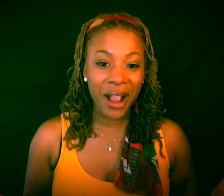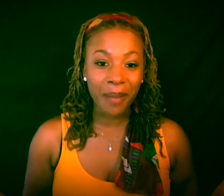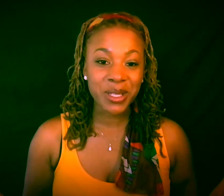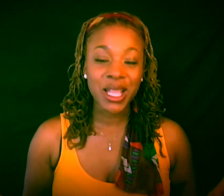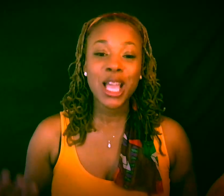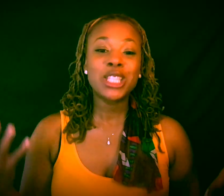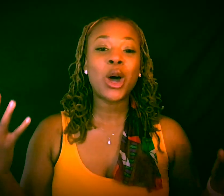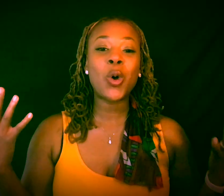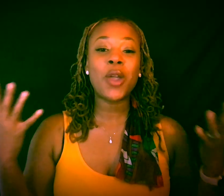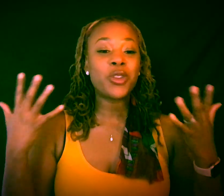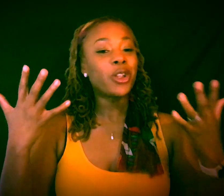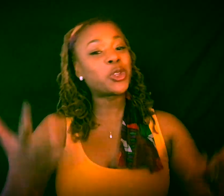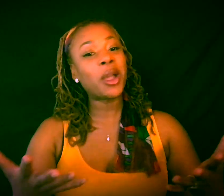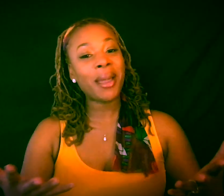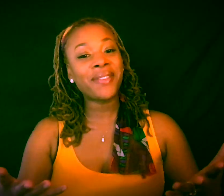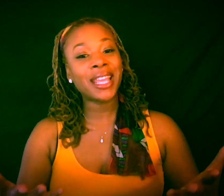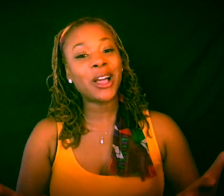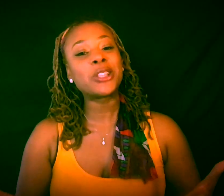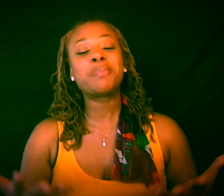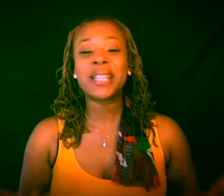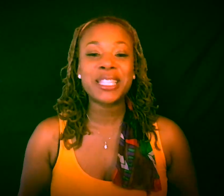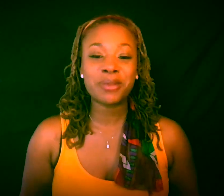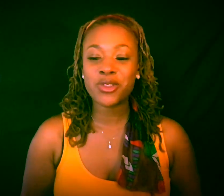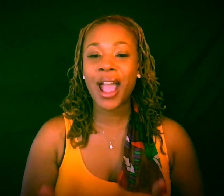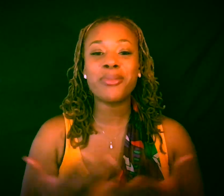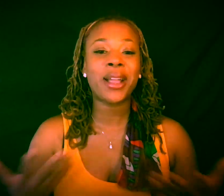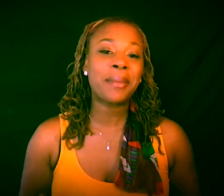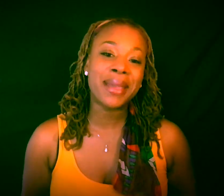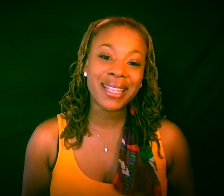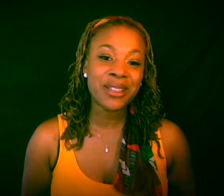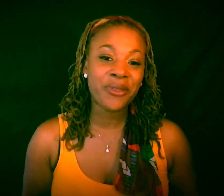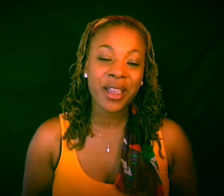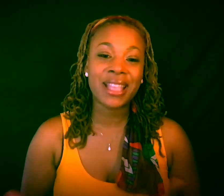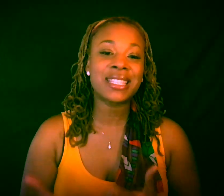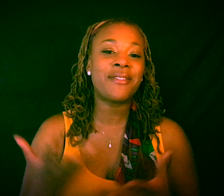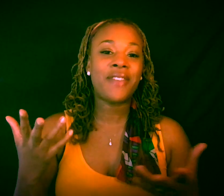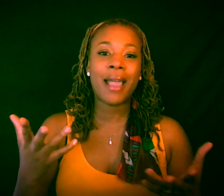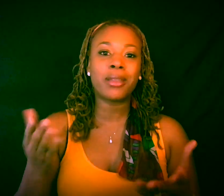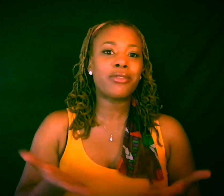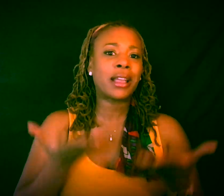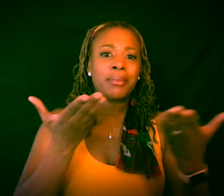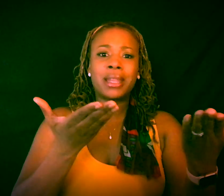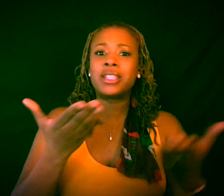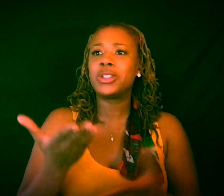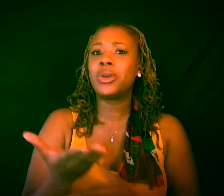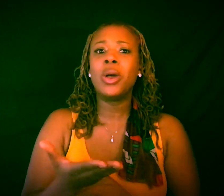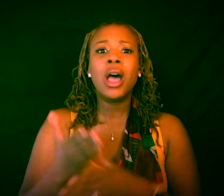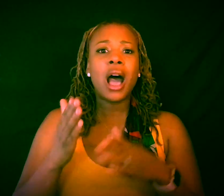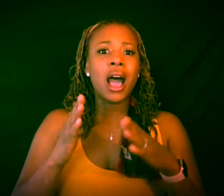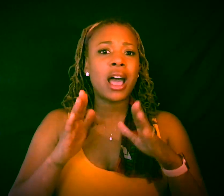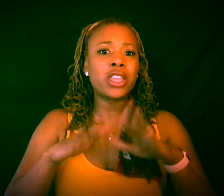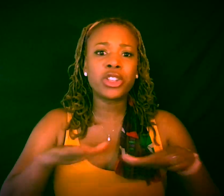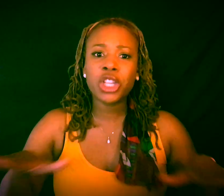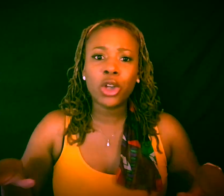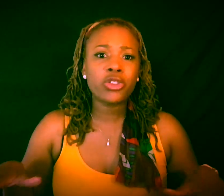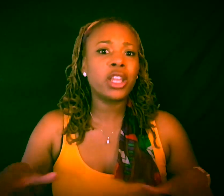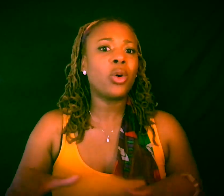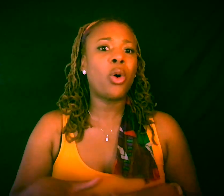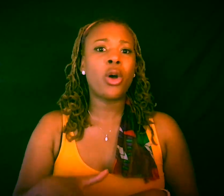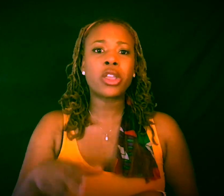option. So if you're enjoying my videos, please subscribe, recommend it to friends and family, recommend it to your children or your